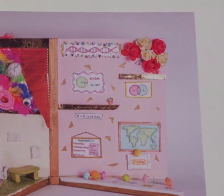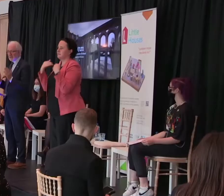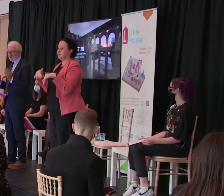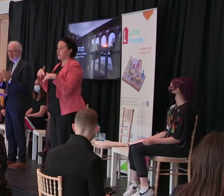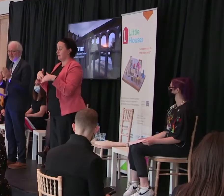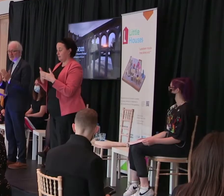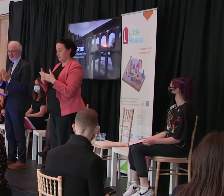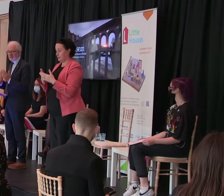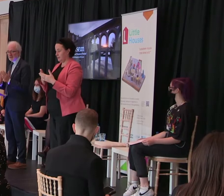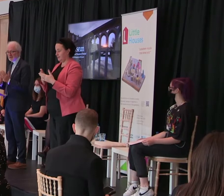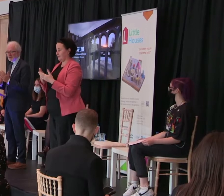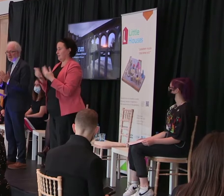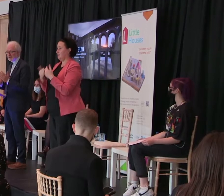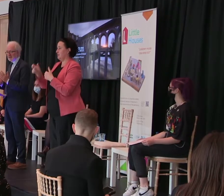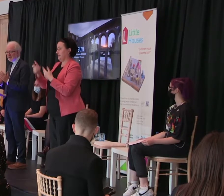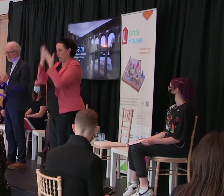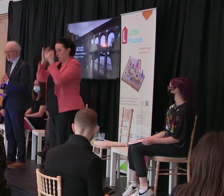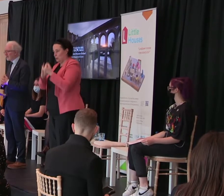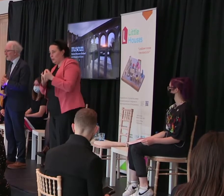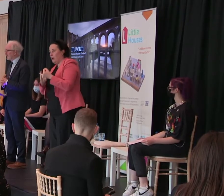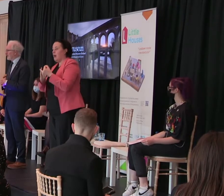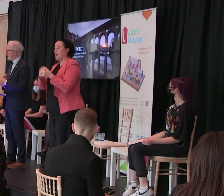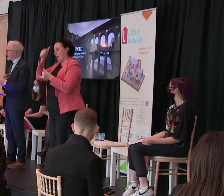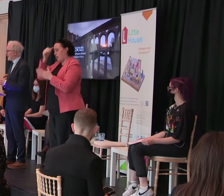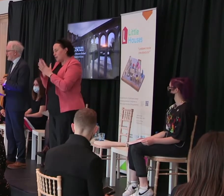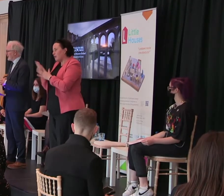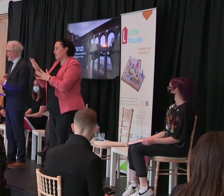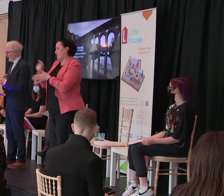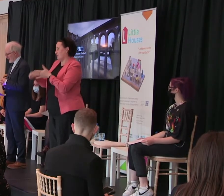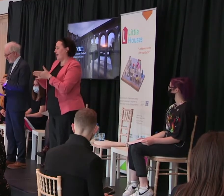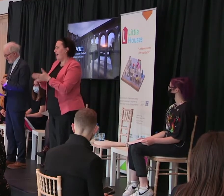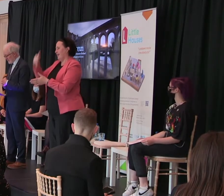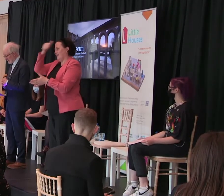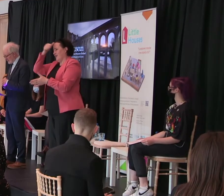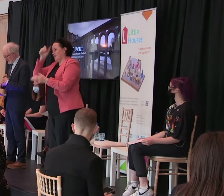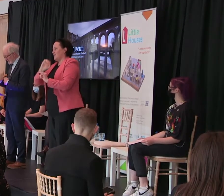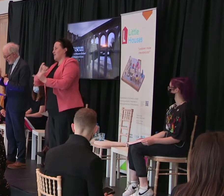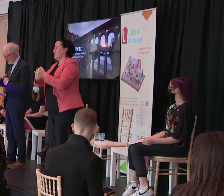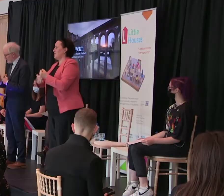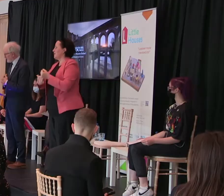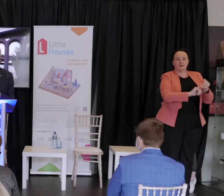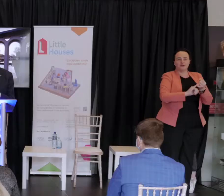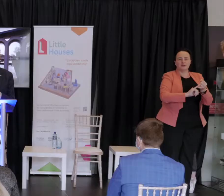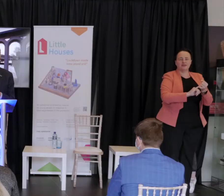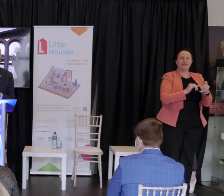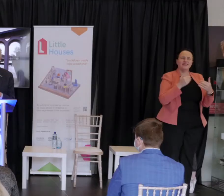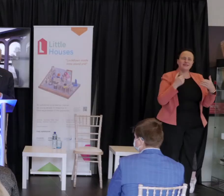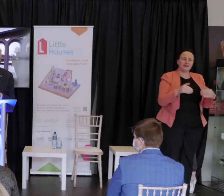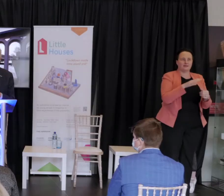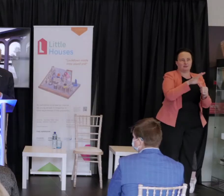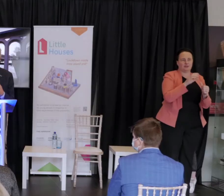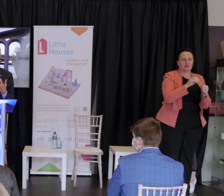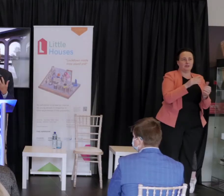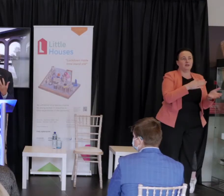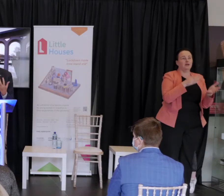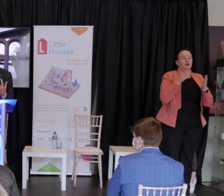other, but now know each other through the project, I think is really very, very special. And as well, the artist Maria